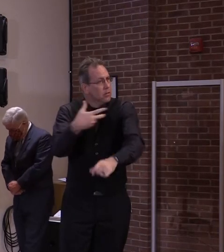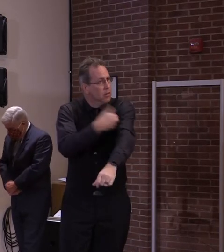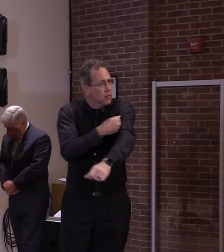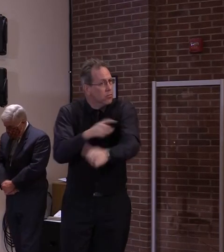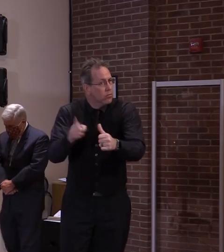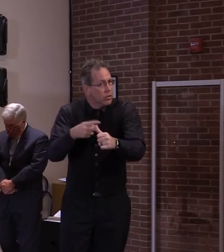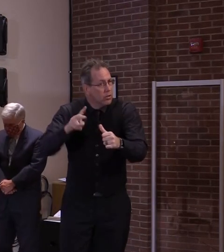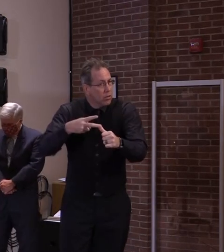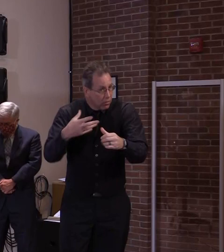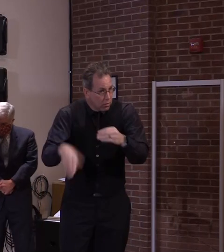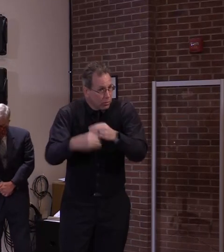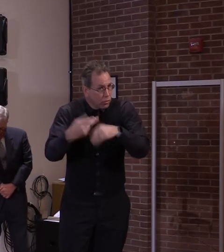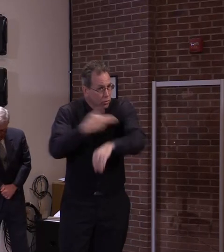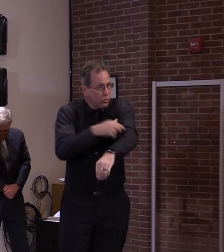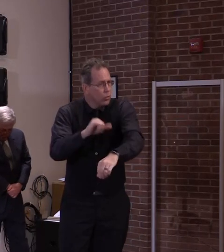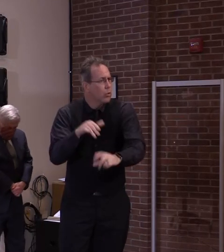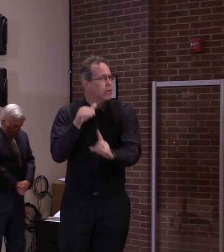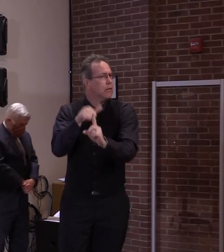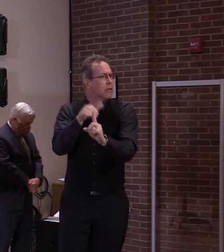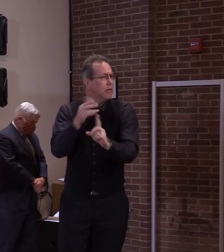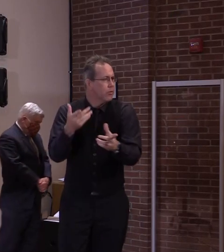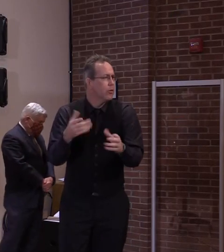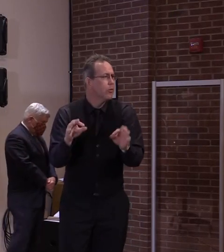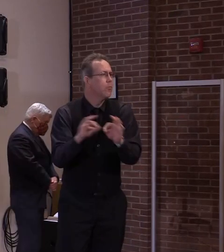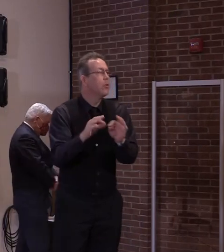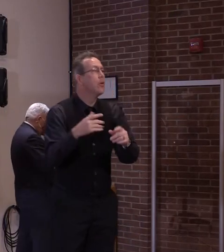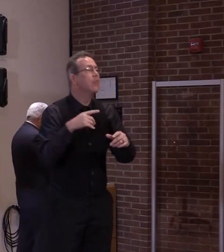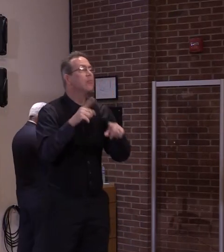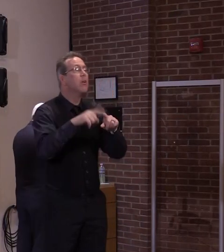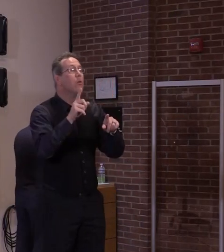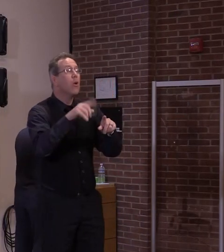in environments where there's a long duration,